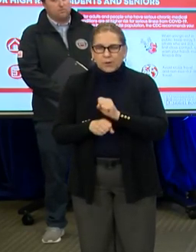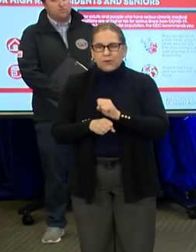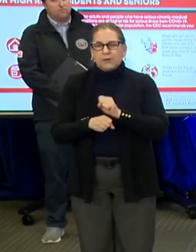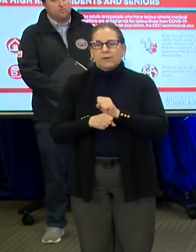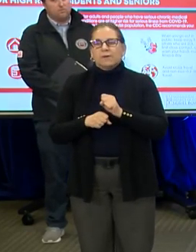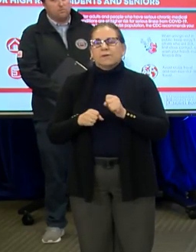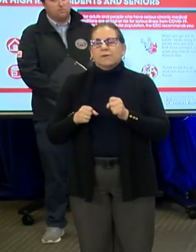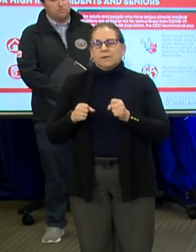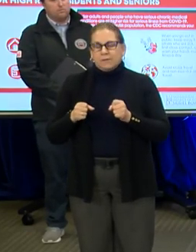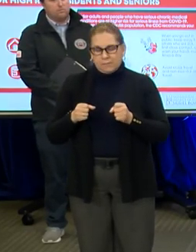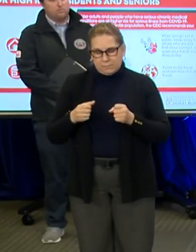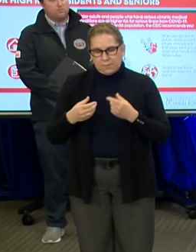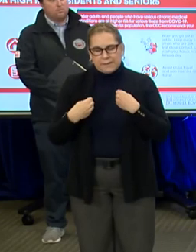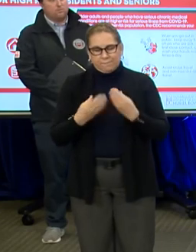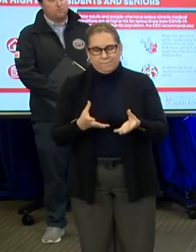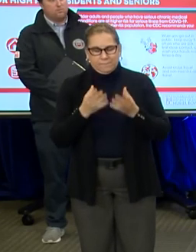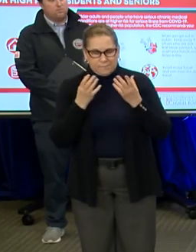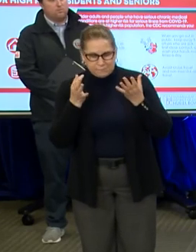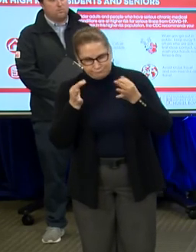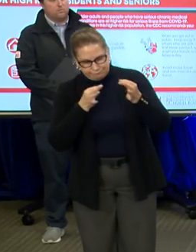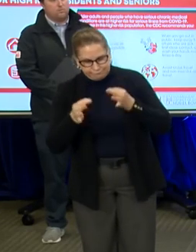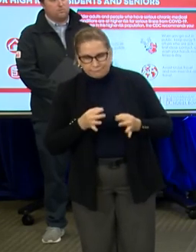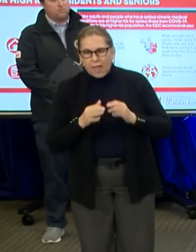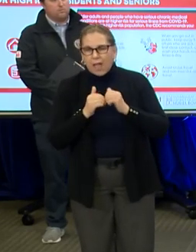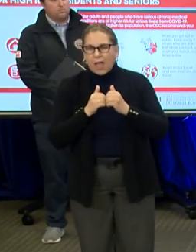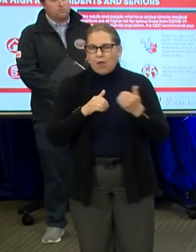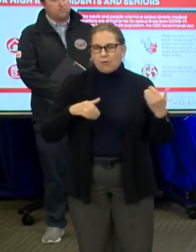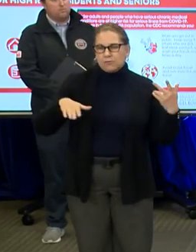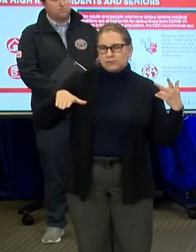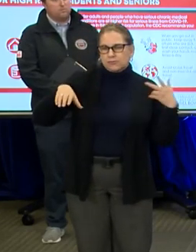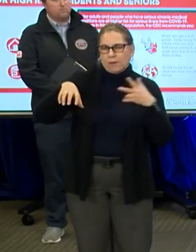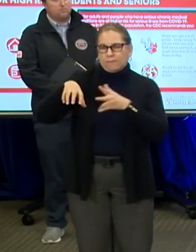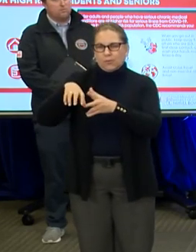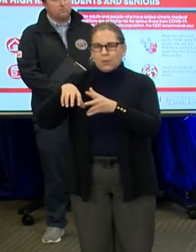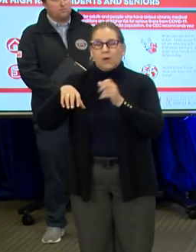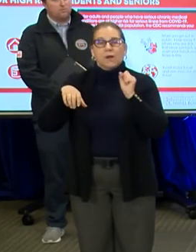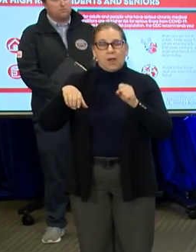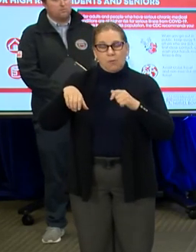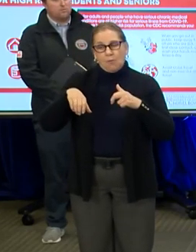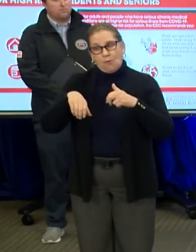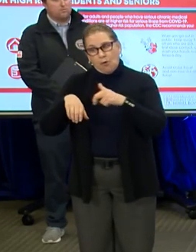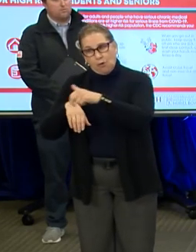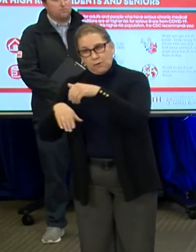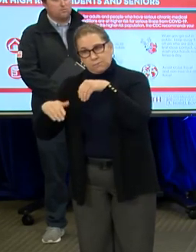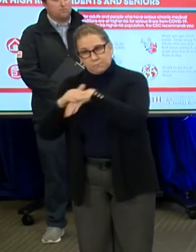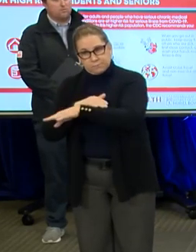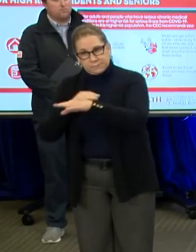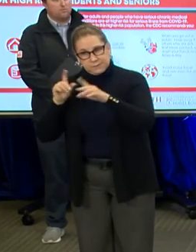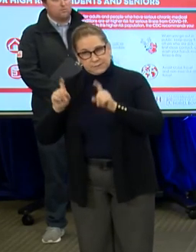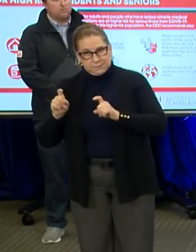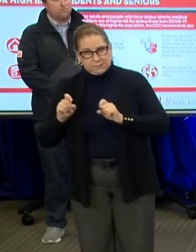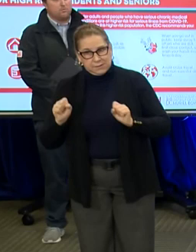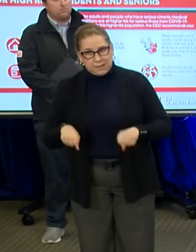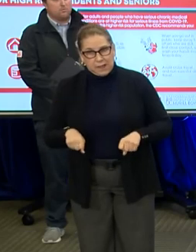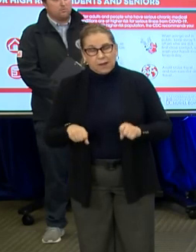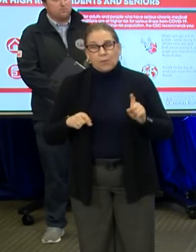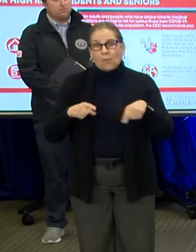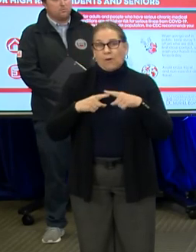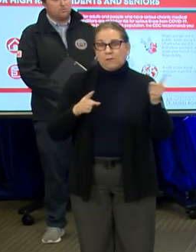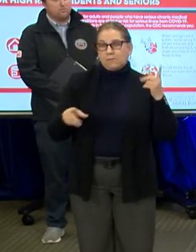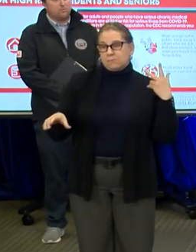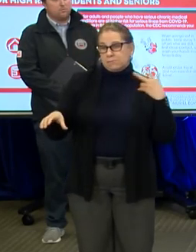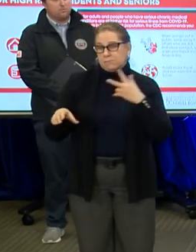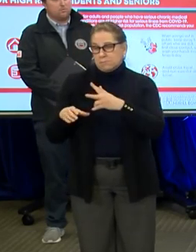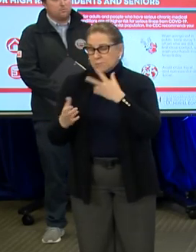and walk-up site from their referring physician. When arriving at the site, photo identification and the referral